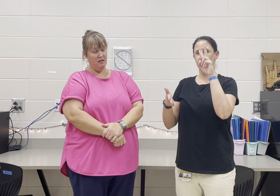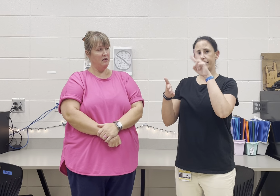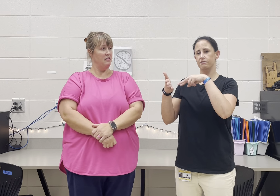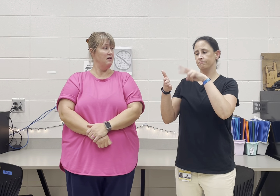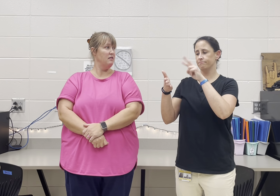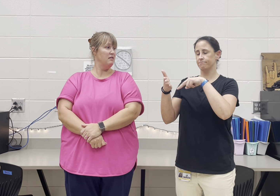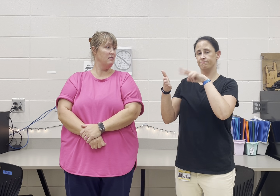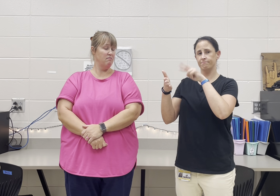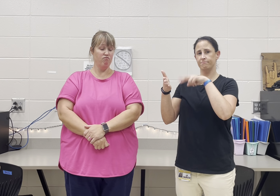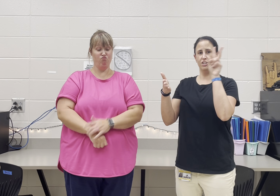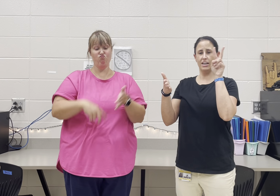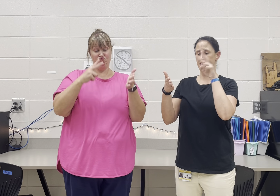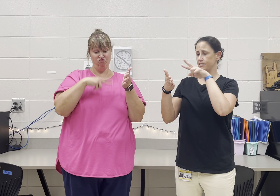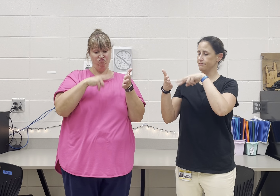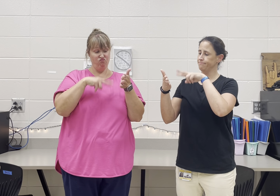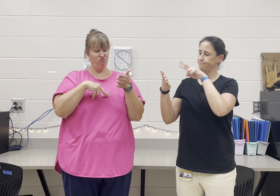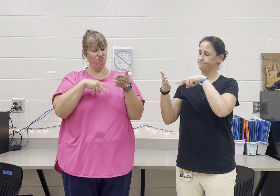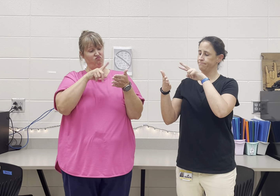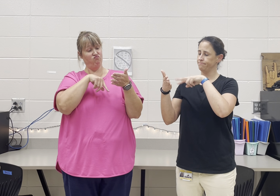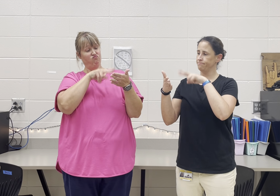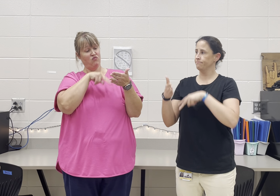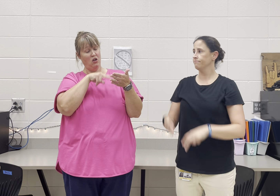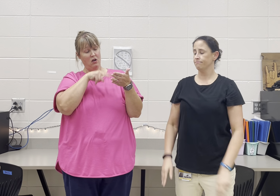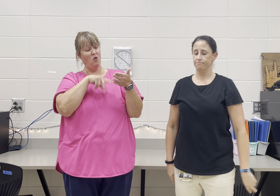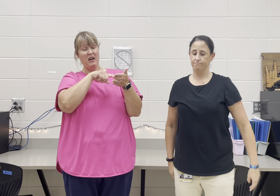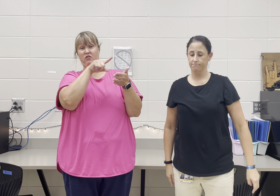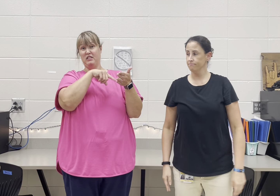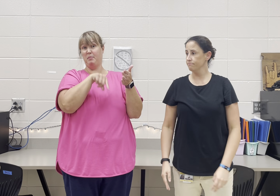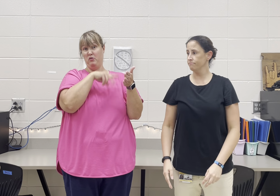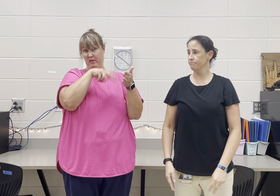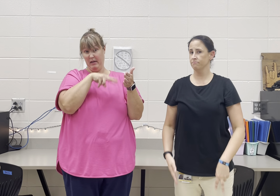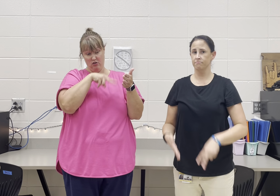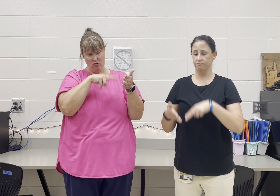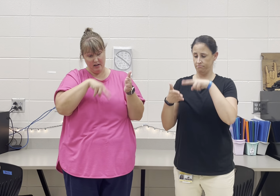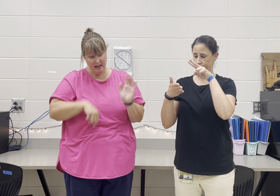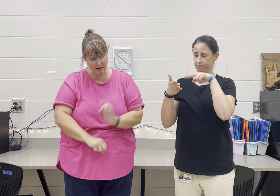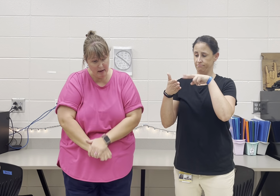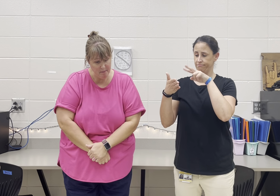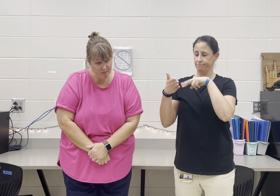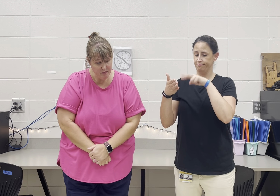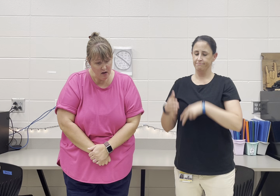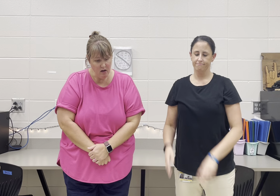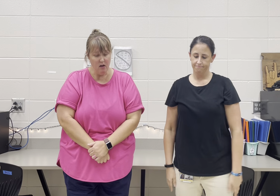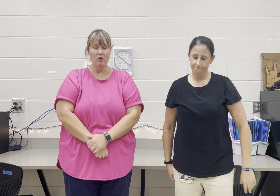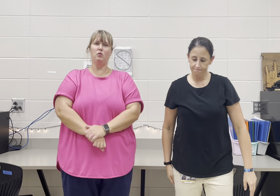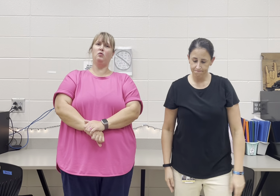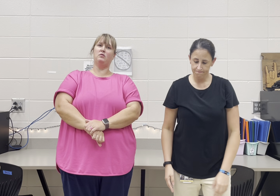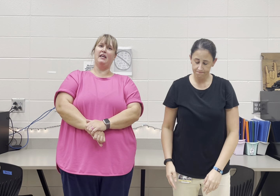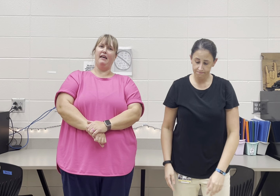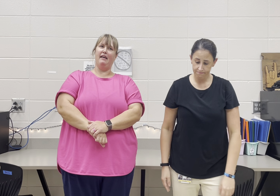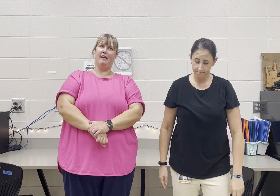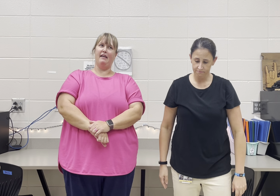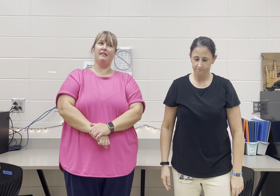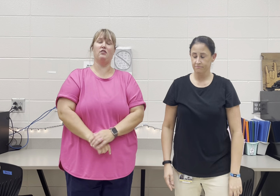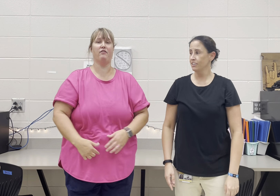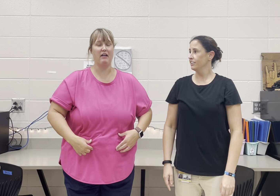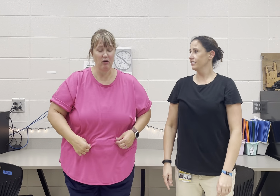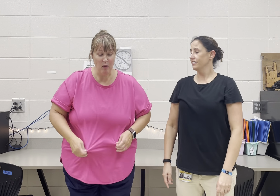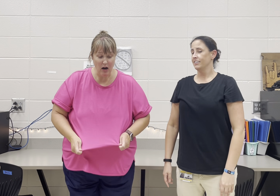Read. Your eyes. Or whatever it's supposed to be that you're looking at anyway. Ooh, test, your favorite